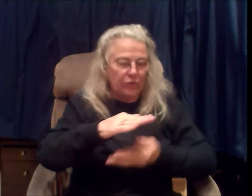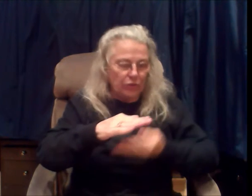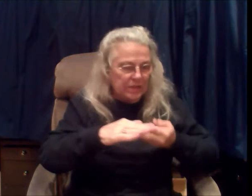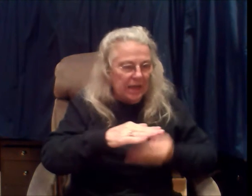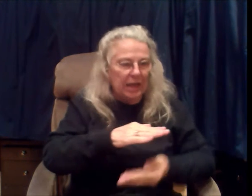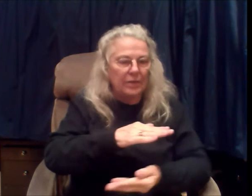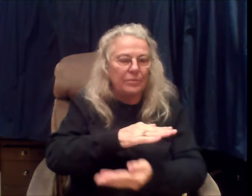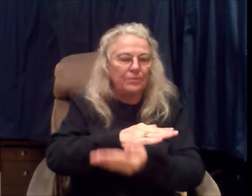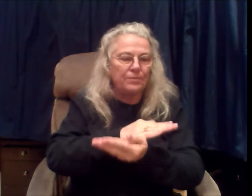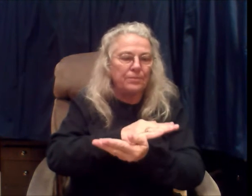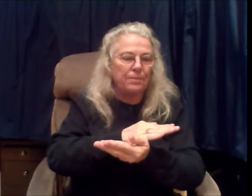Enters in.